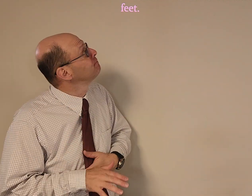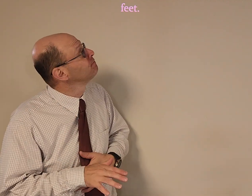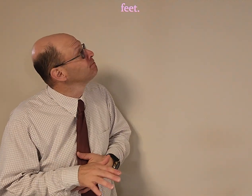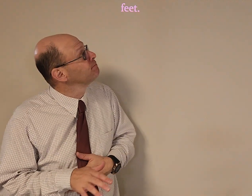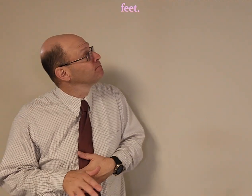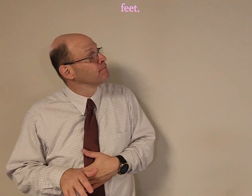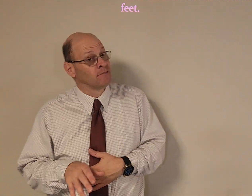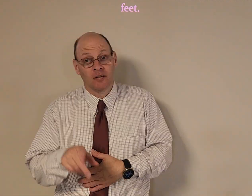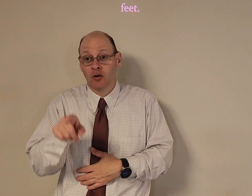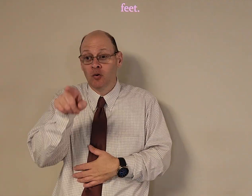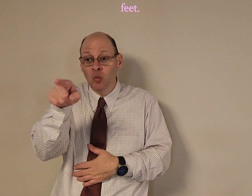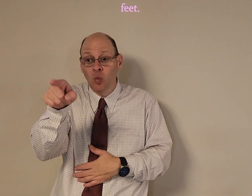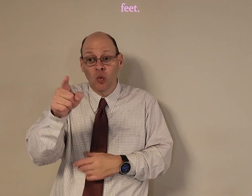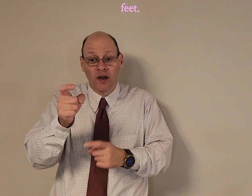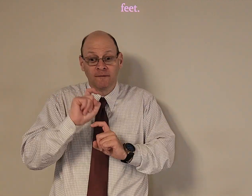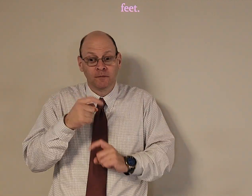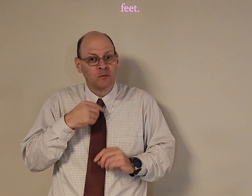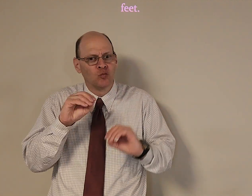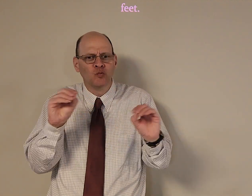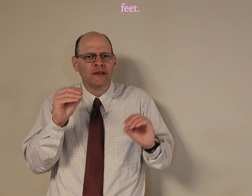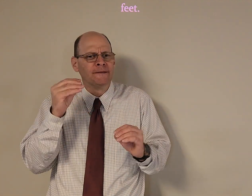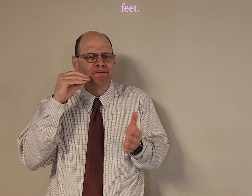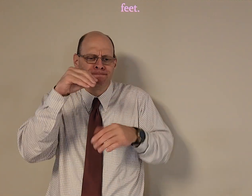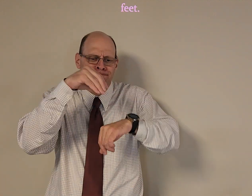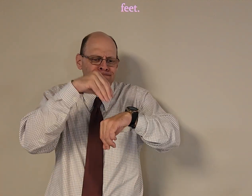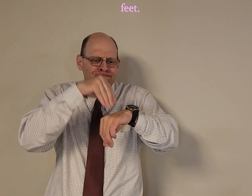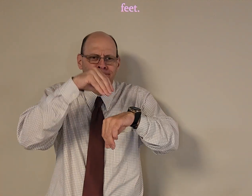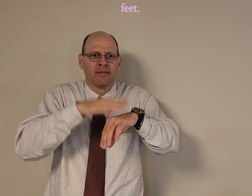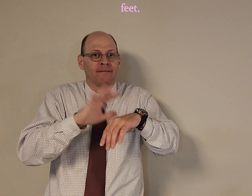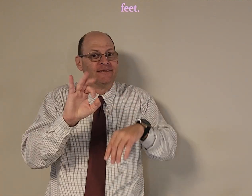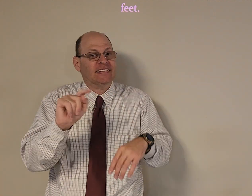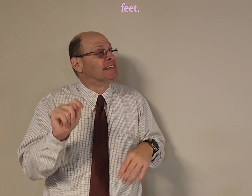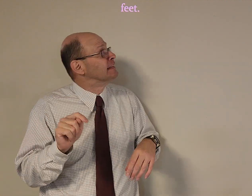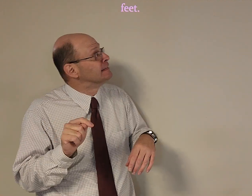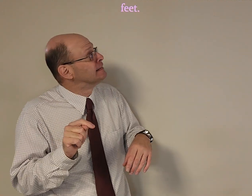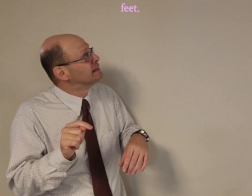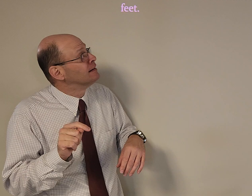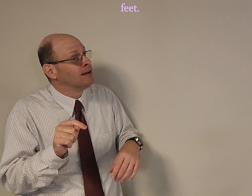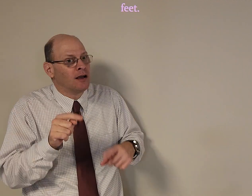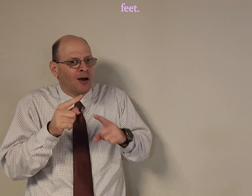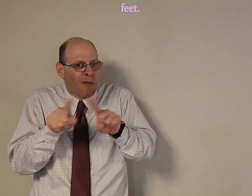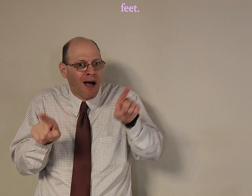Verse 45. Thou gavest me no kiss,